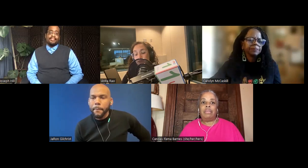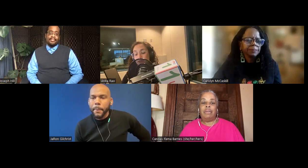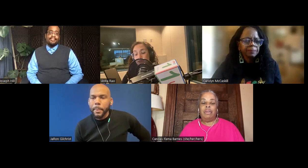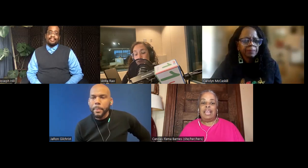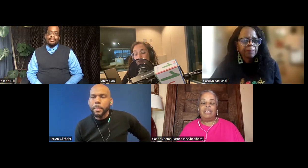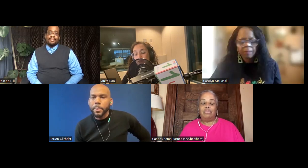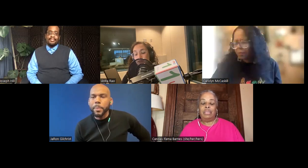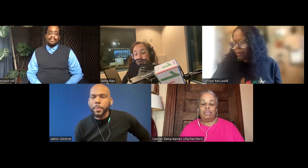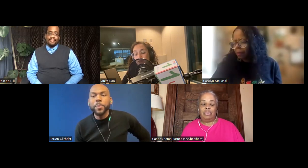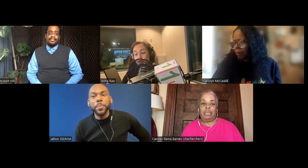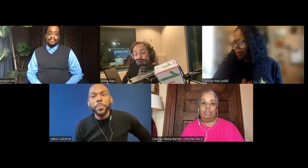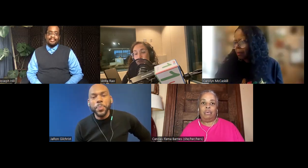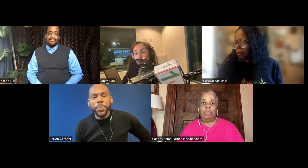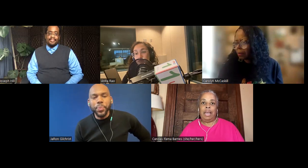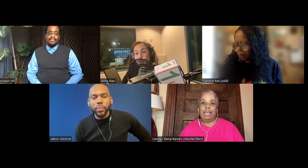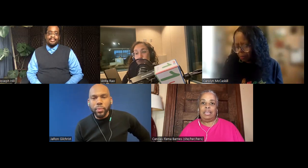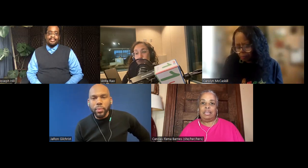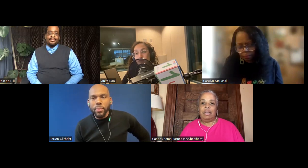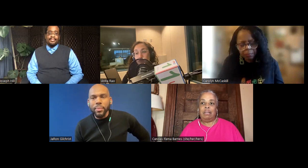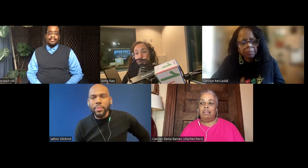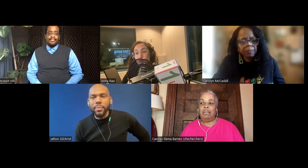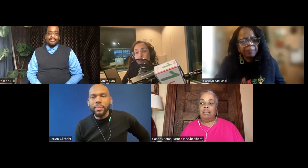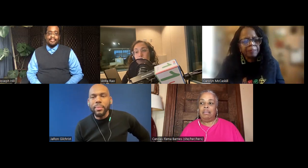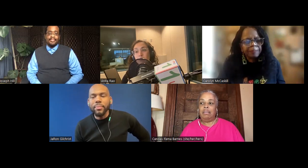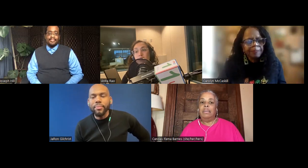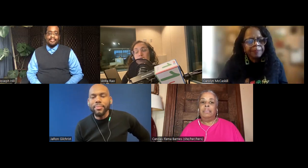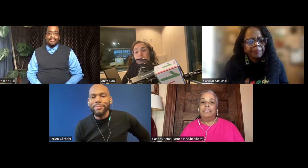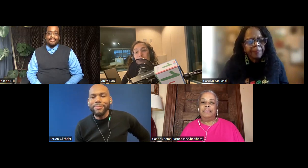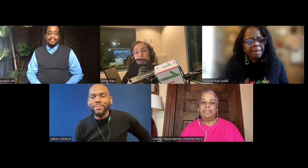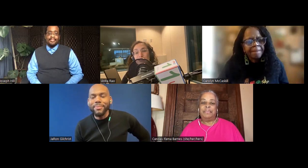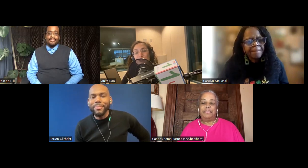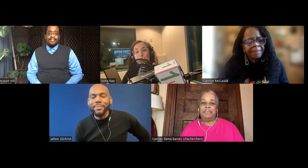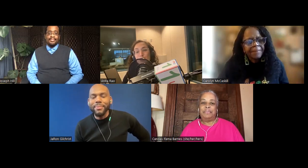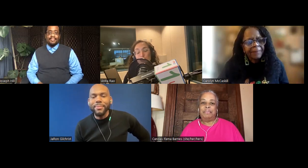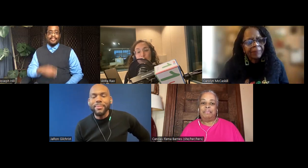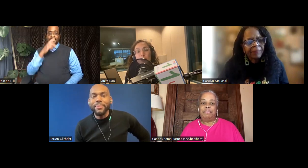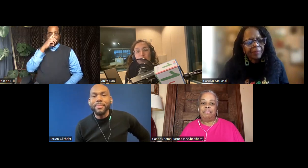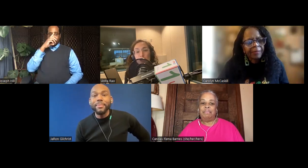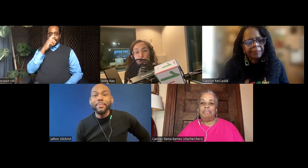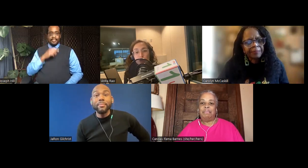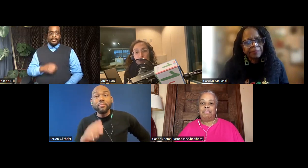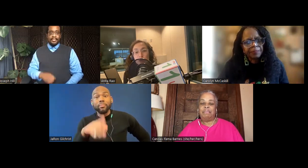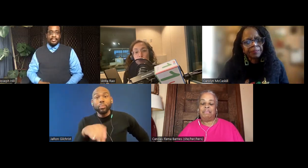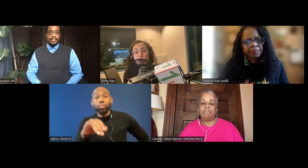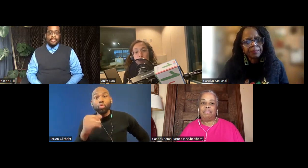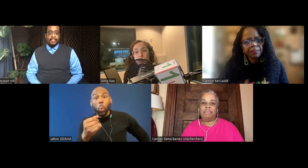together as the research team for Black ASL. So, Joseph, I want to talk with you